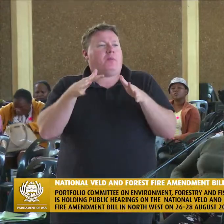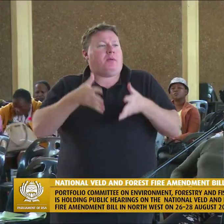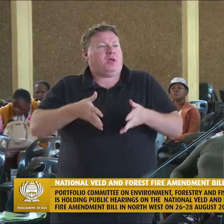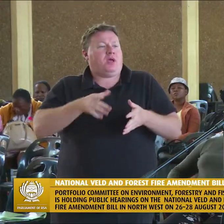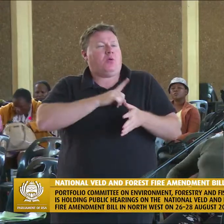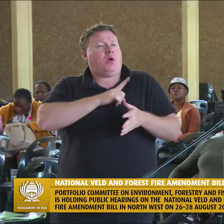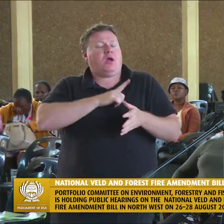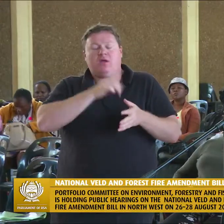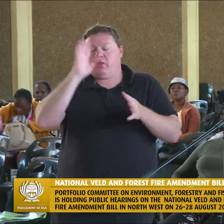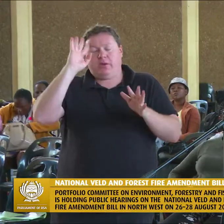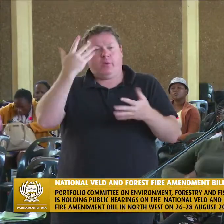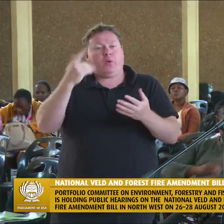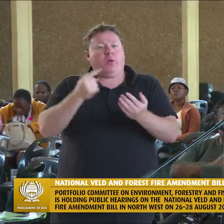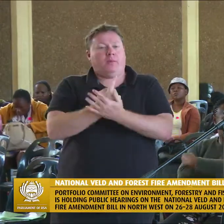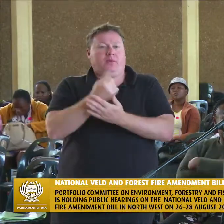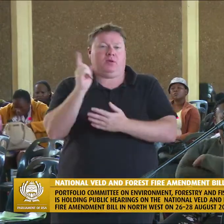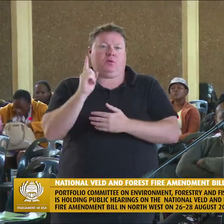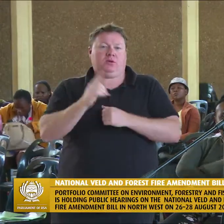not aware